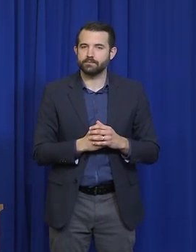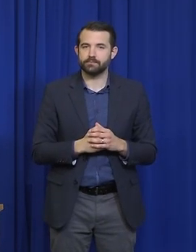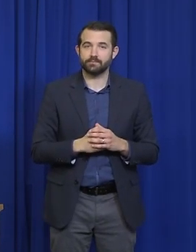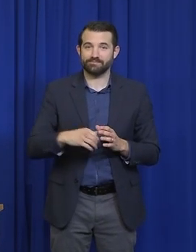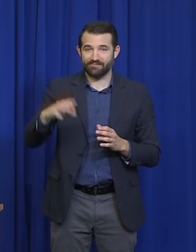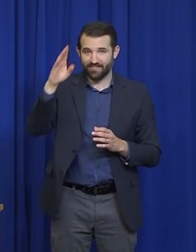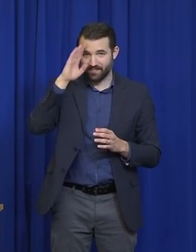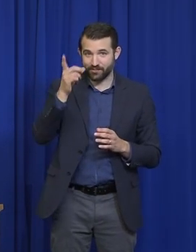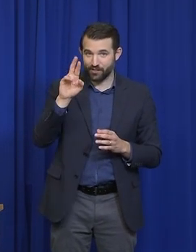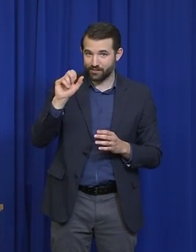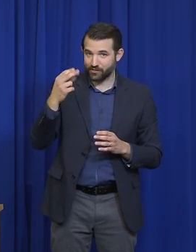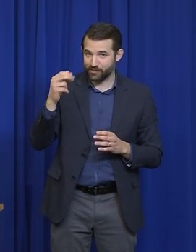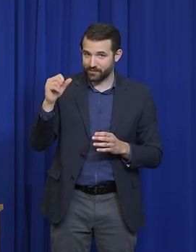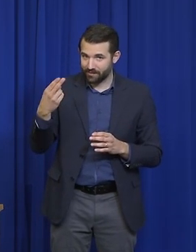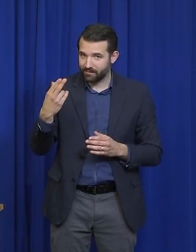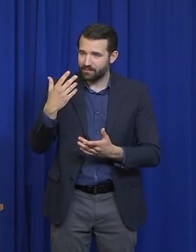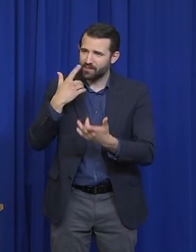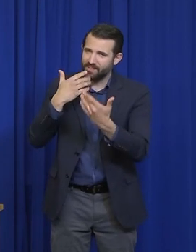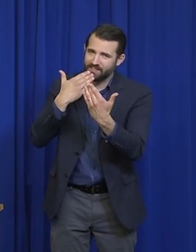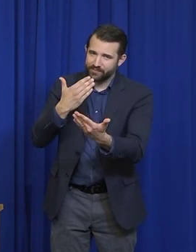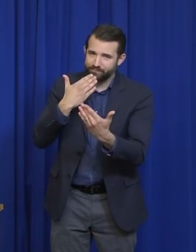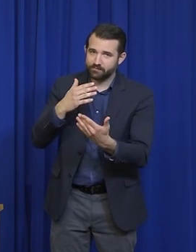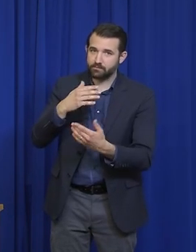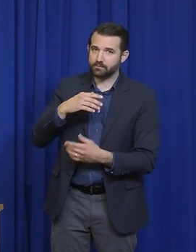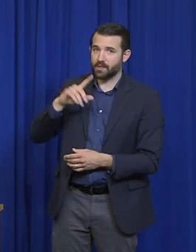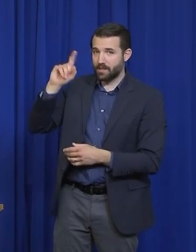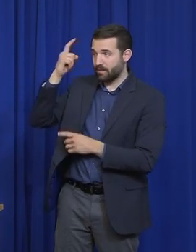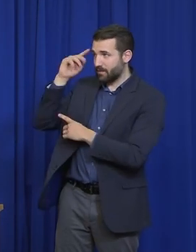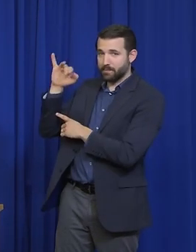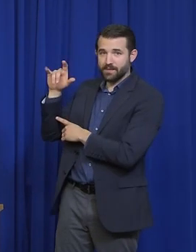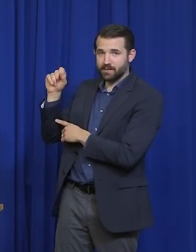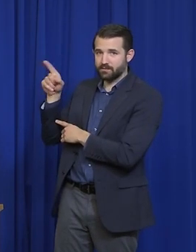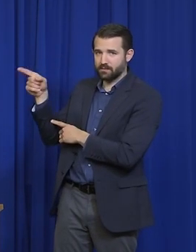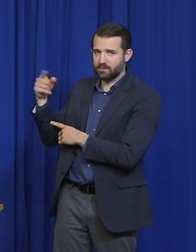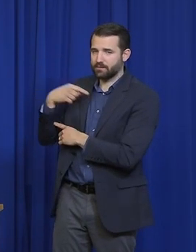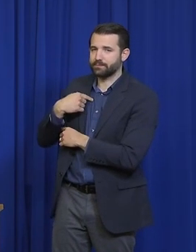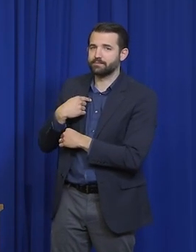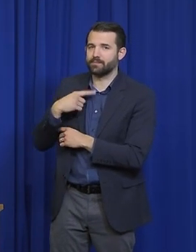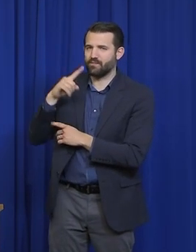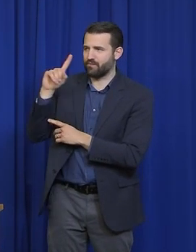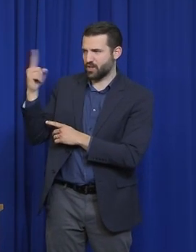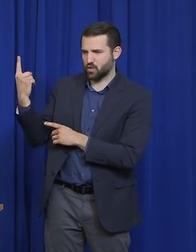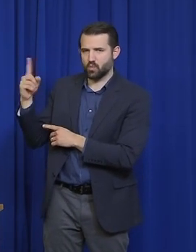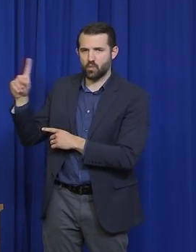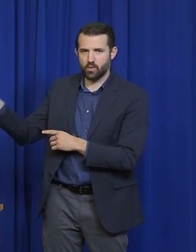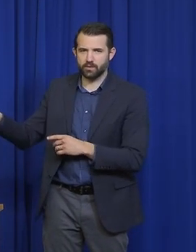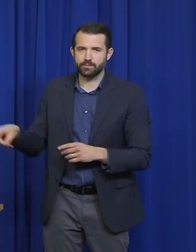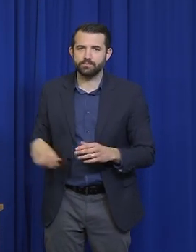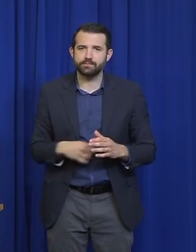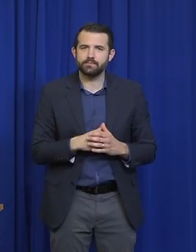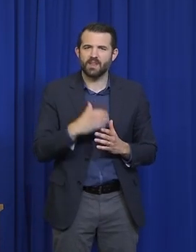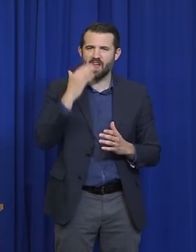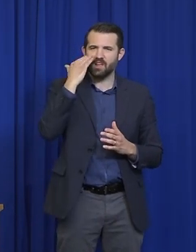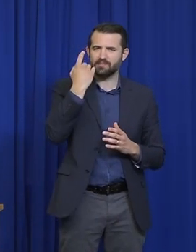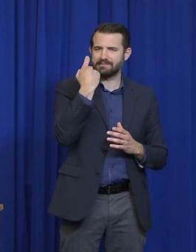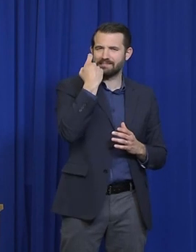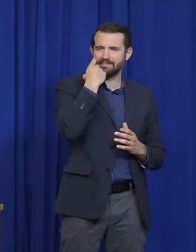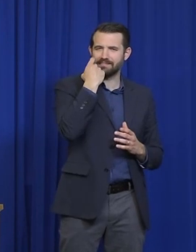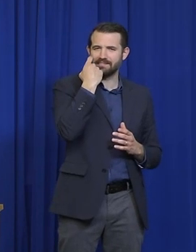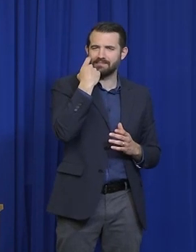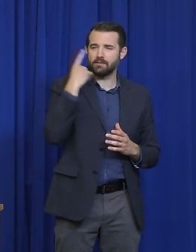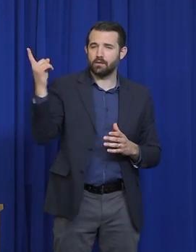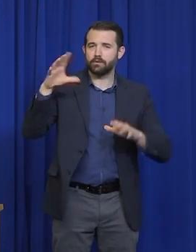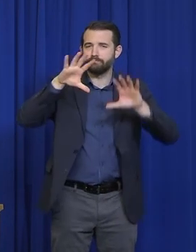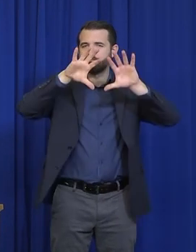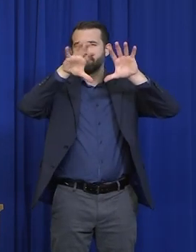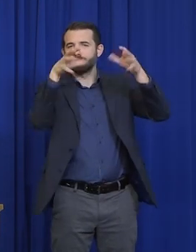Thank You governor mouse first a question for you I know in recent days your administration who loves stores Hobby Lobby